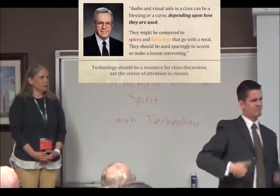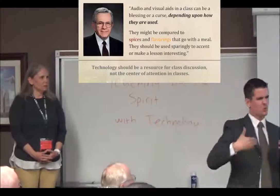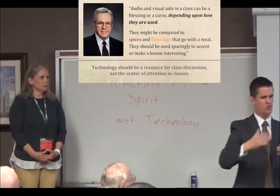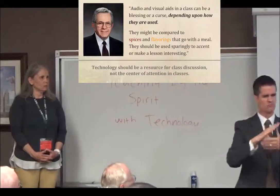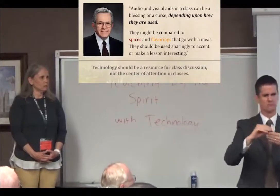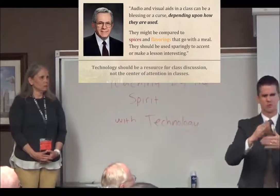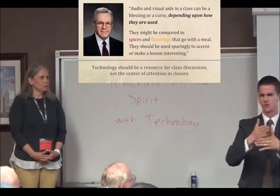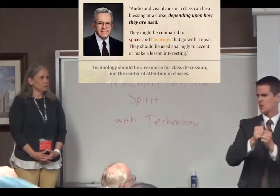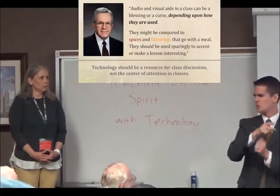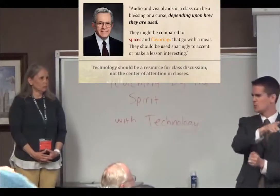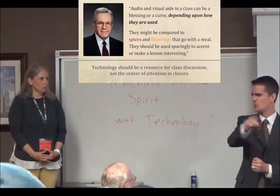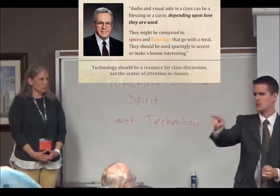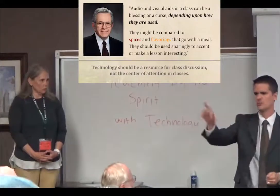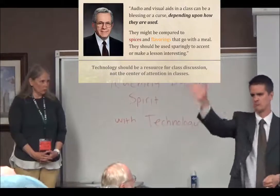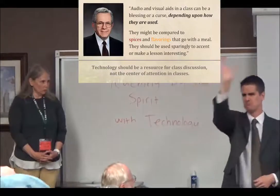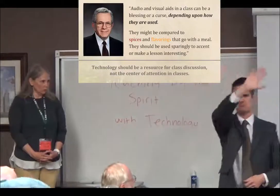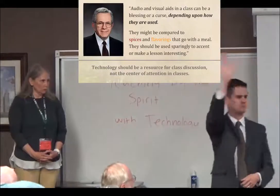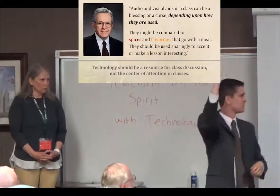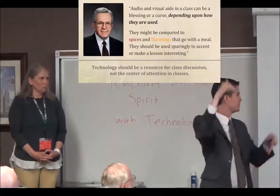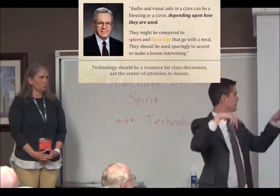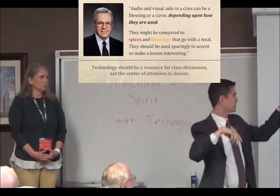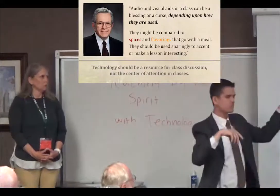One of the feelings that I want to share, I'm going to share a story with you.